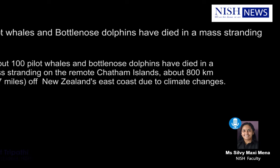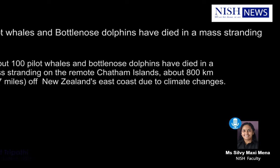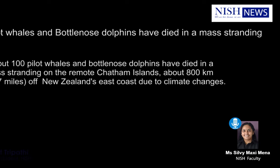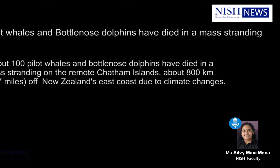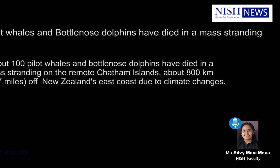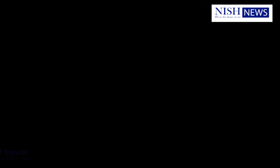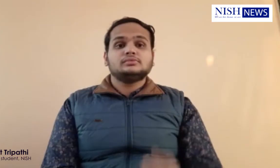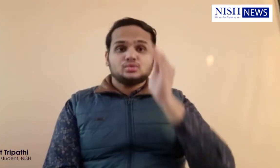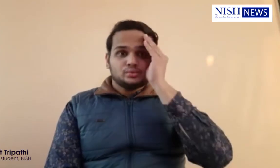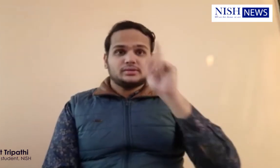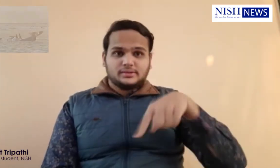climate changes.